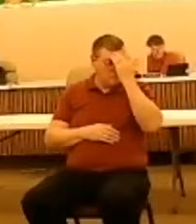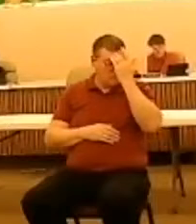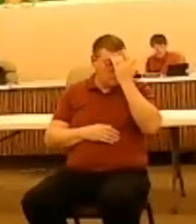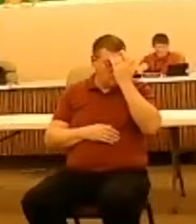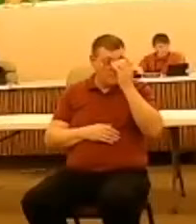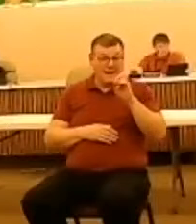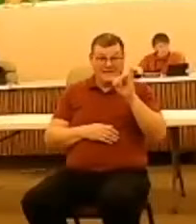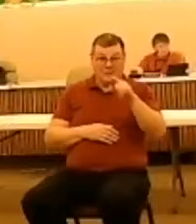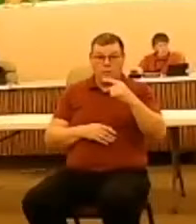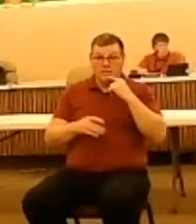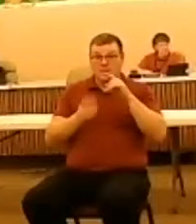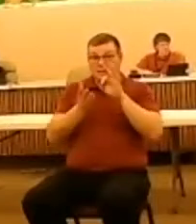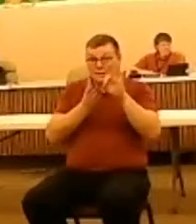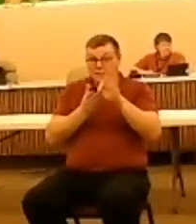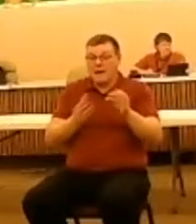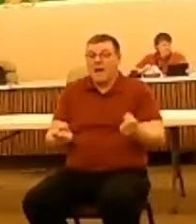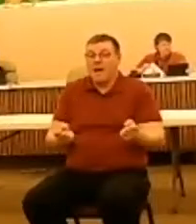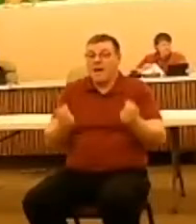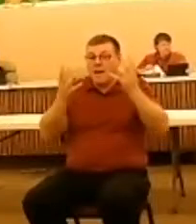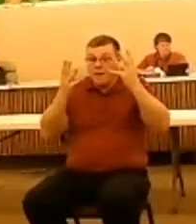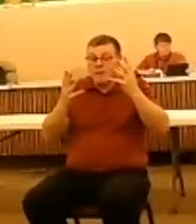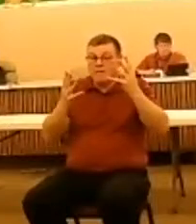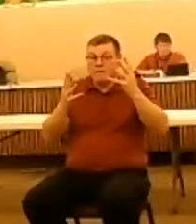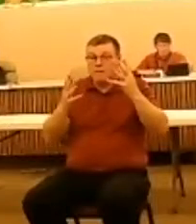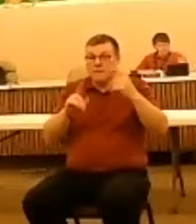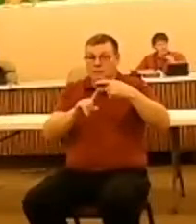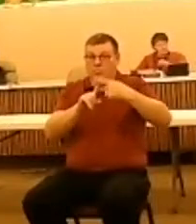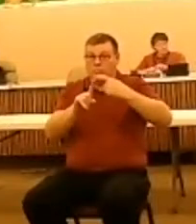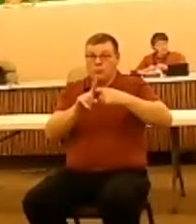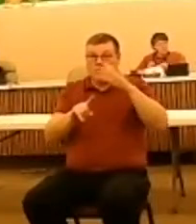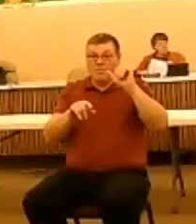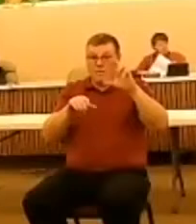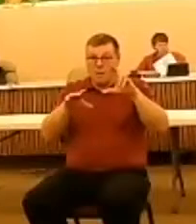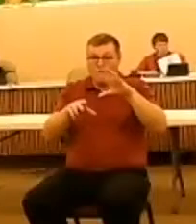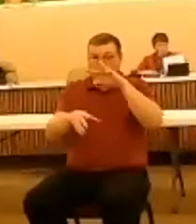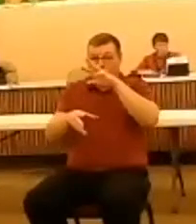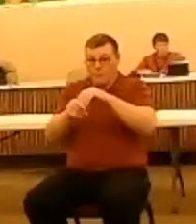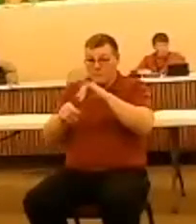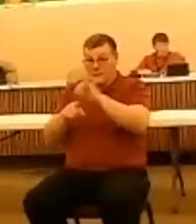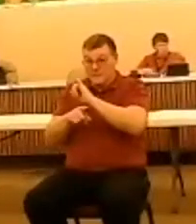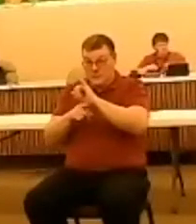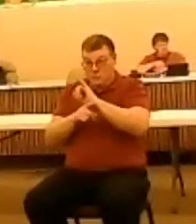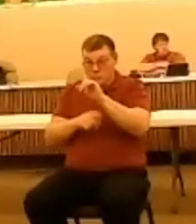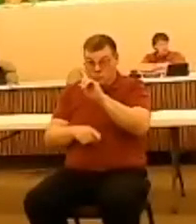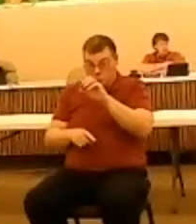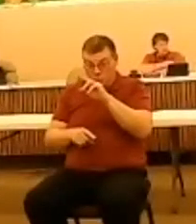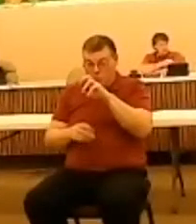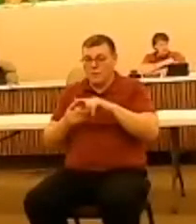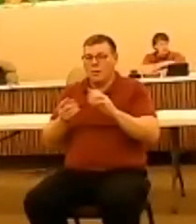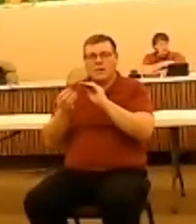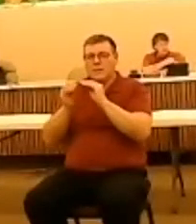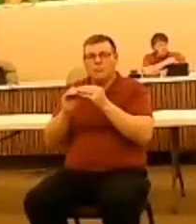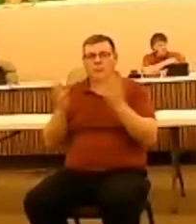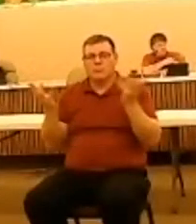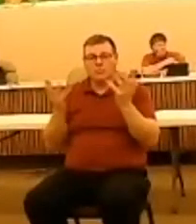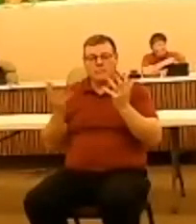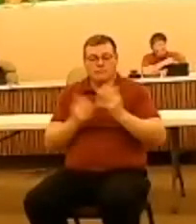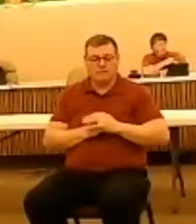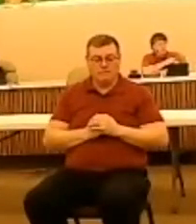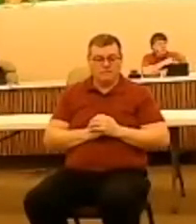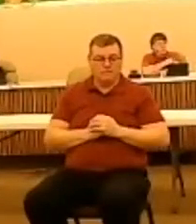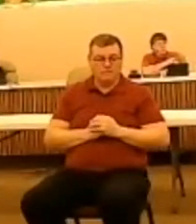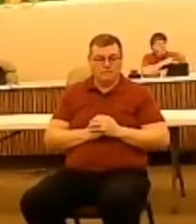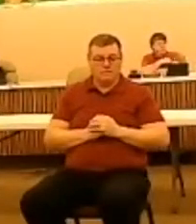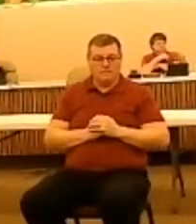inventory of how many rental car shops were in industrial zones, right? Correct. And what was that